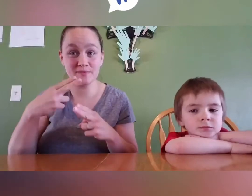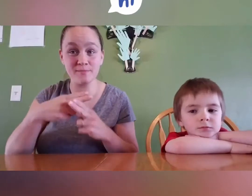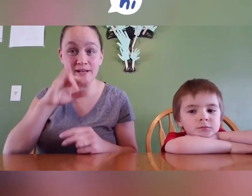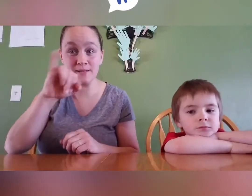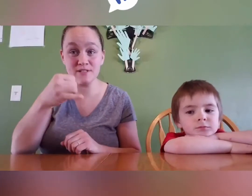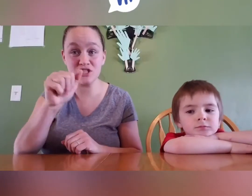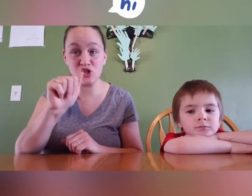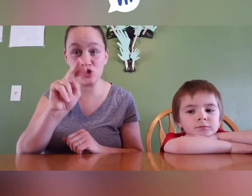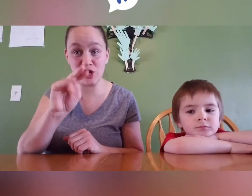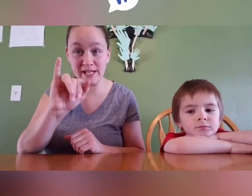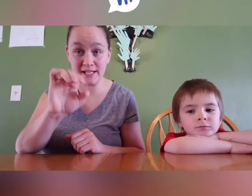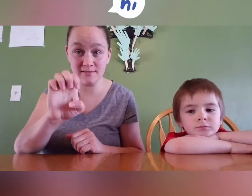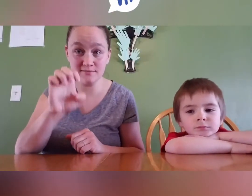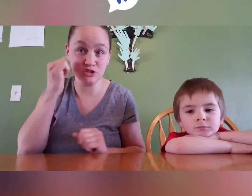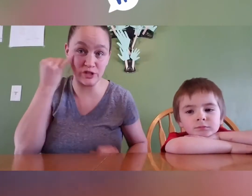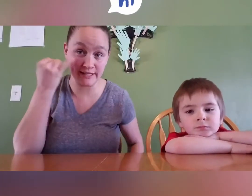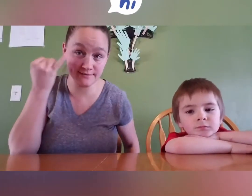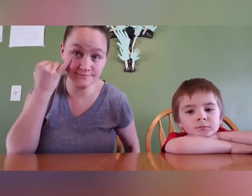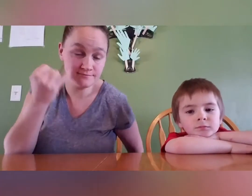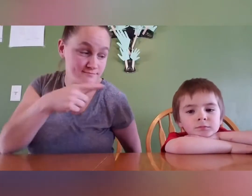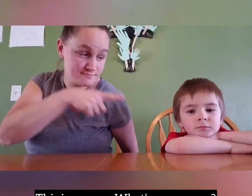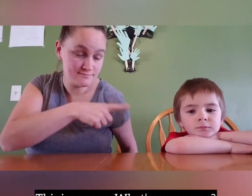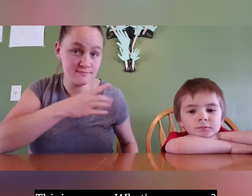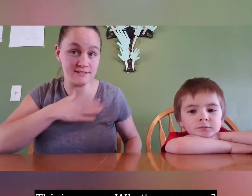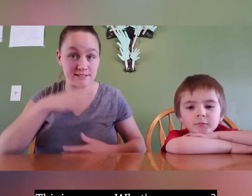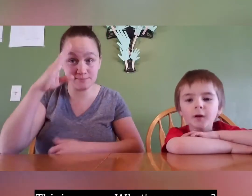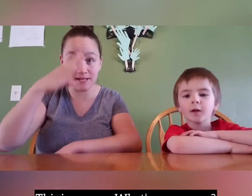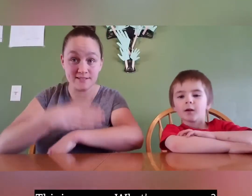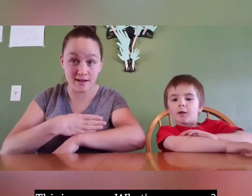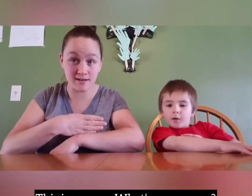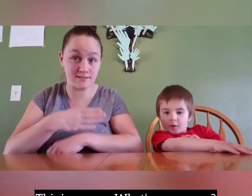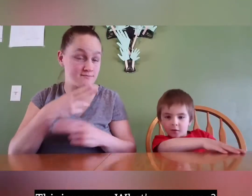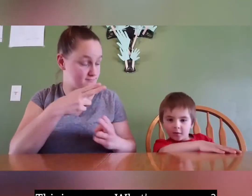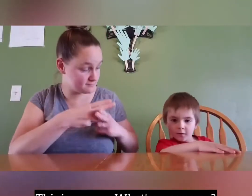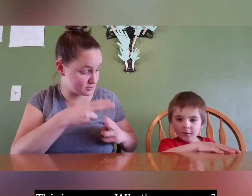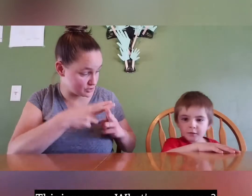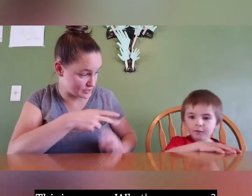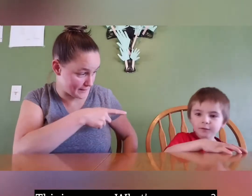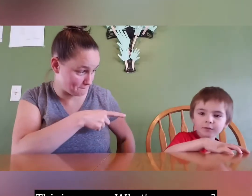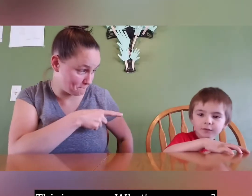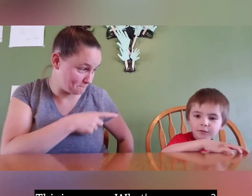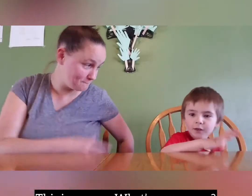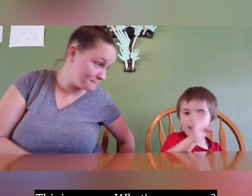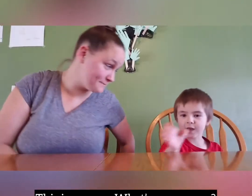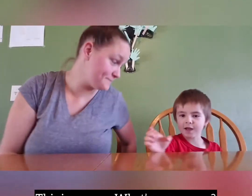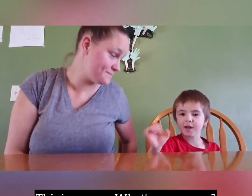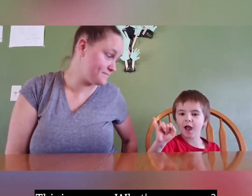My name is Janie. Janie. This is my son. What's your name?